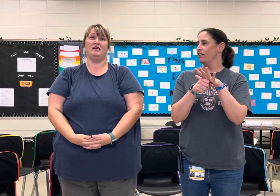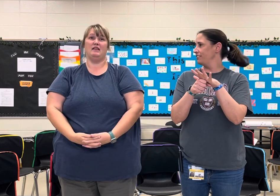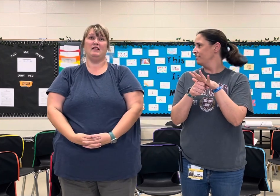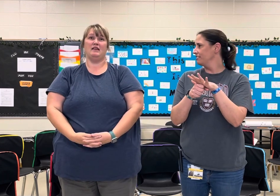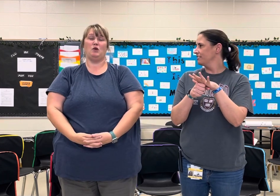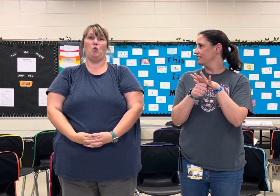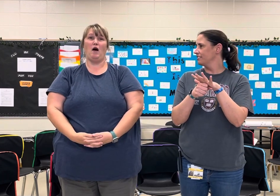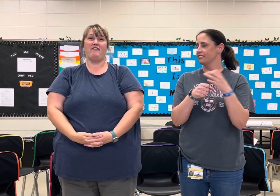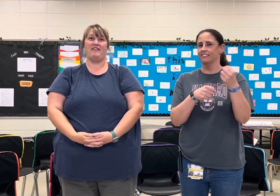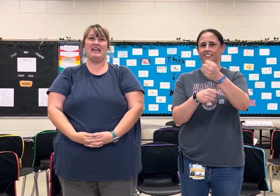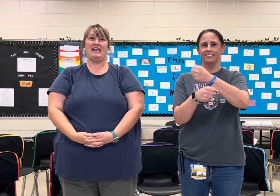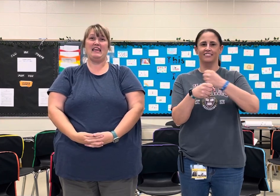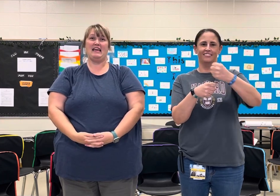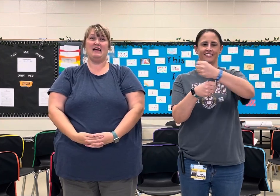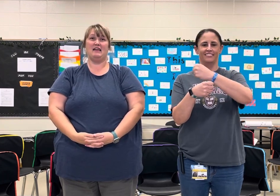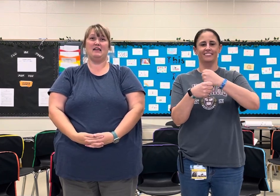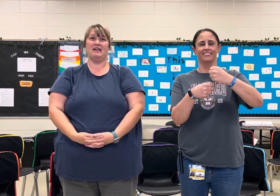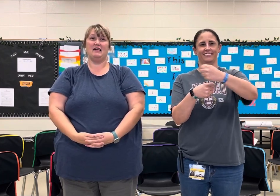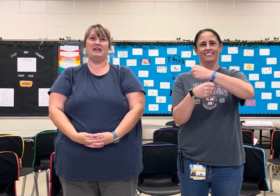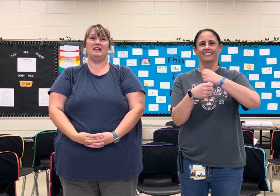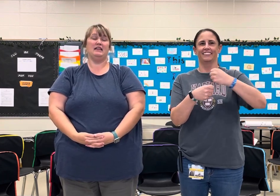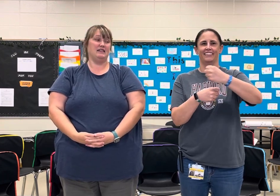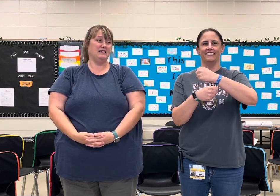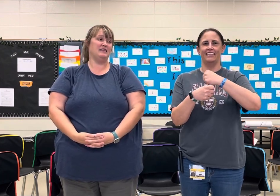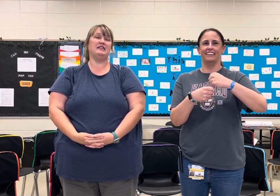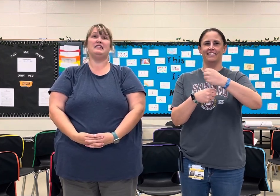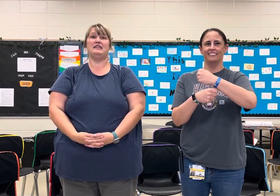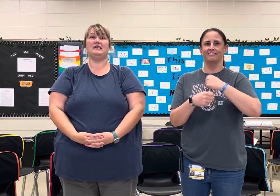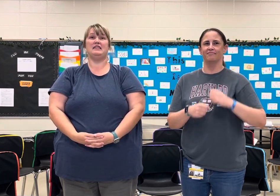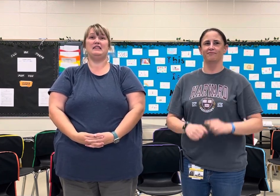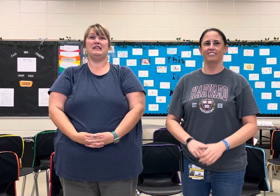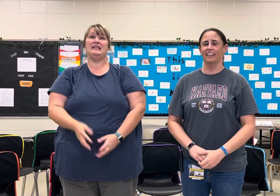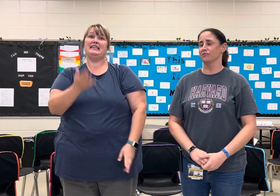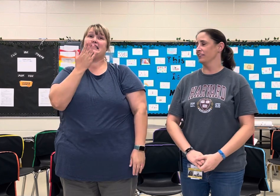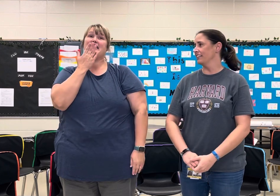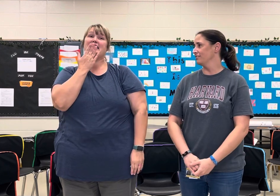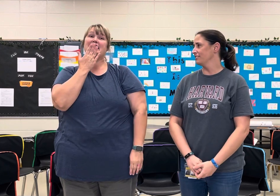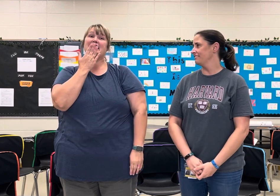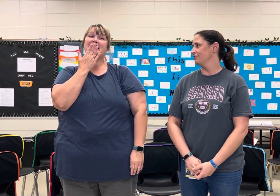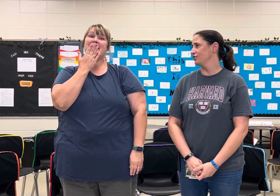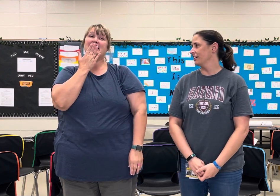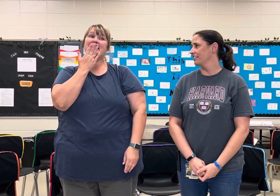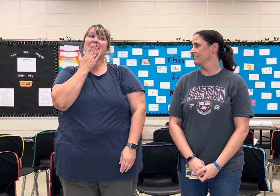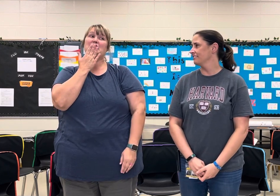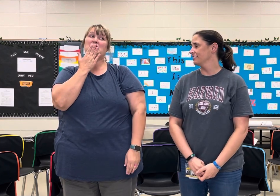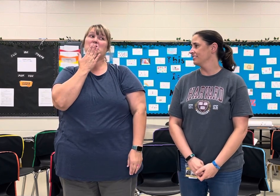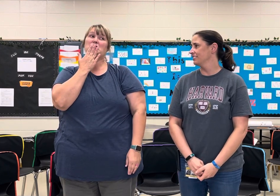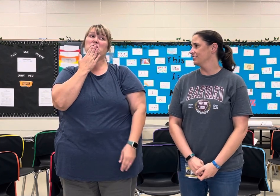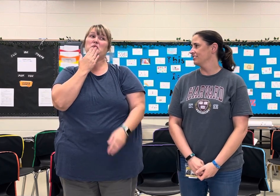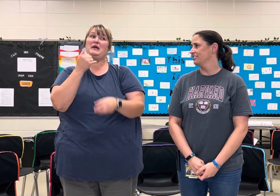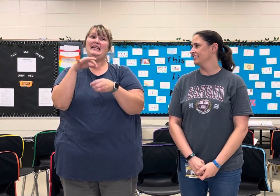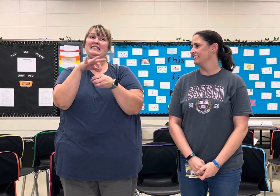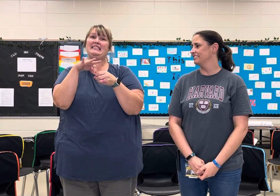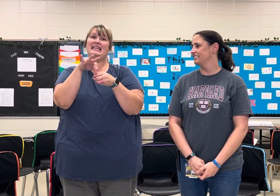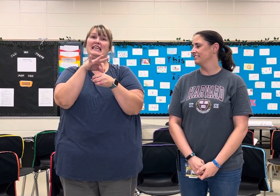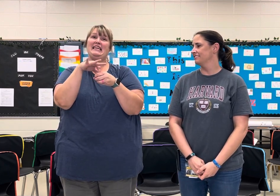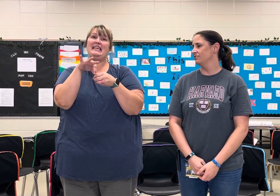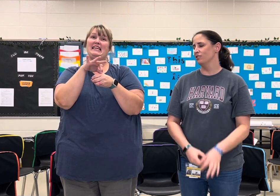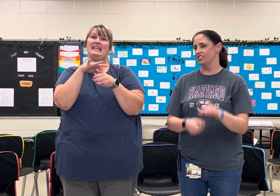Coffee. Coffee. And then the next one I don't drink. Sweet tea. Or just tea.